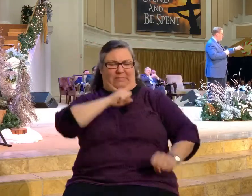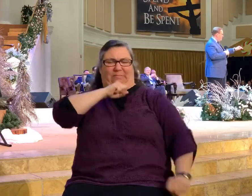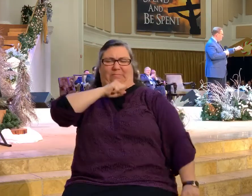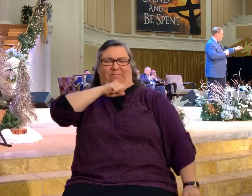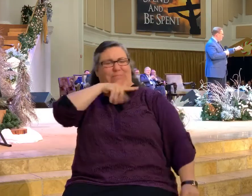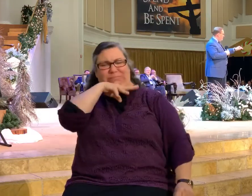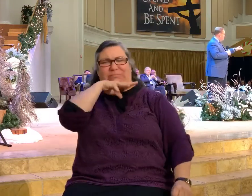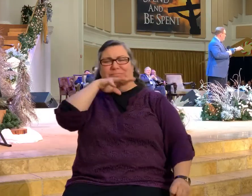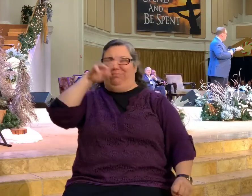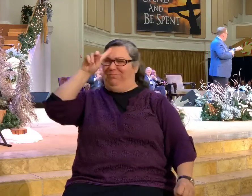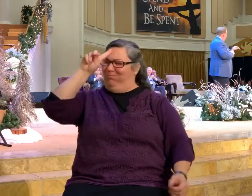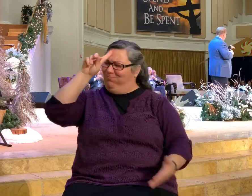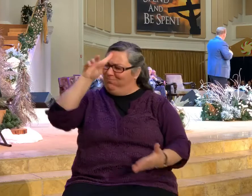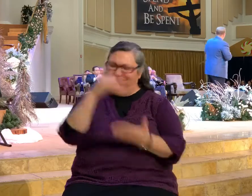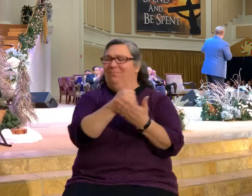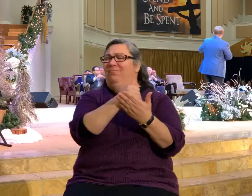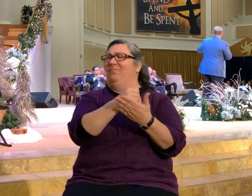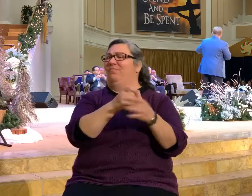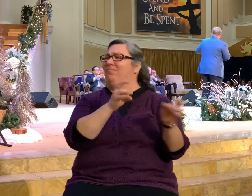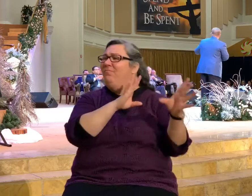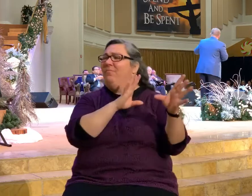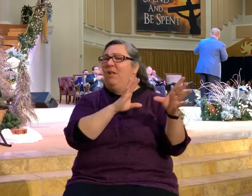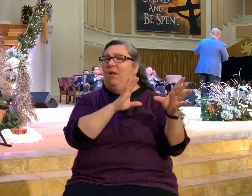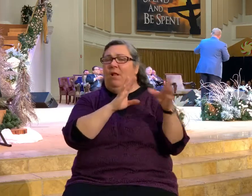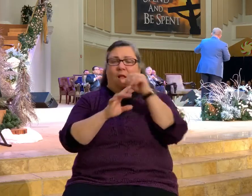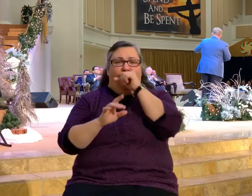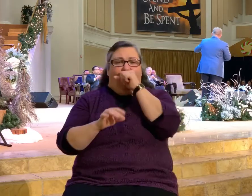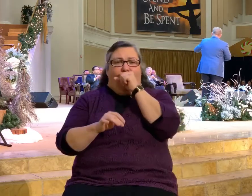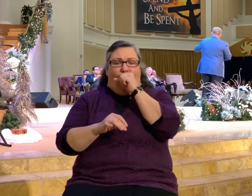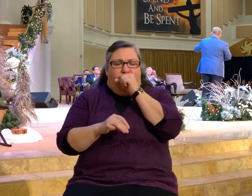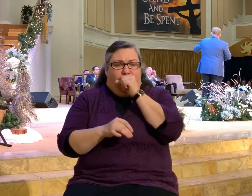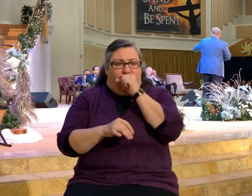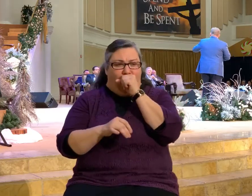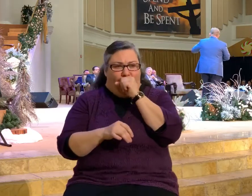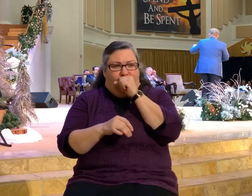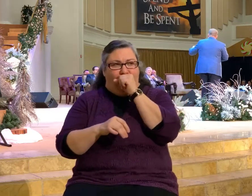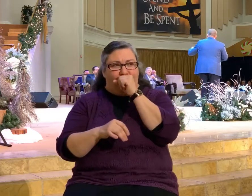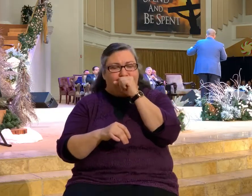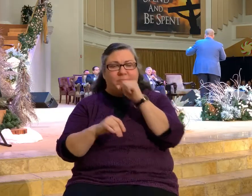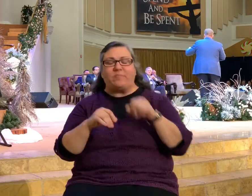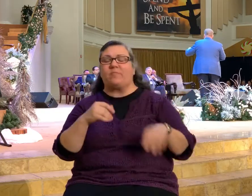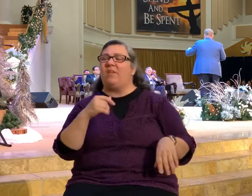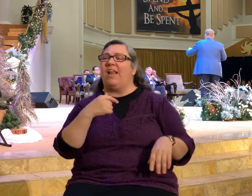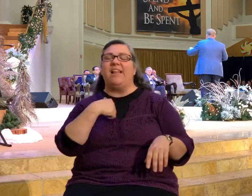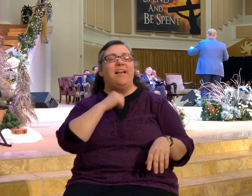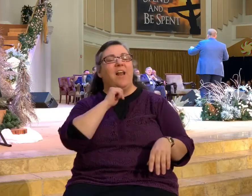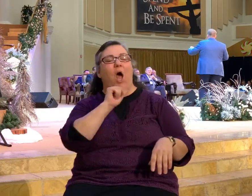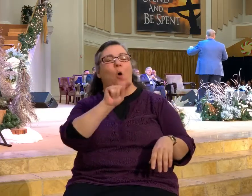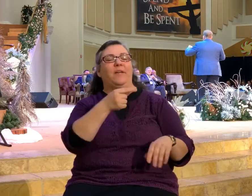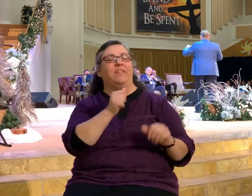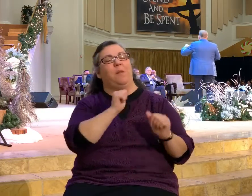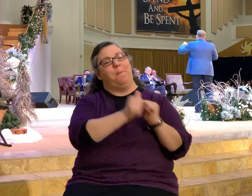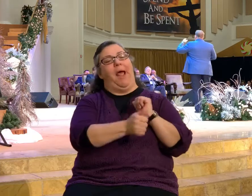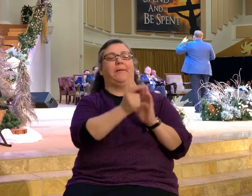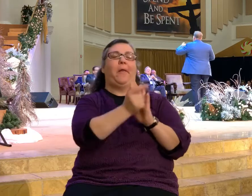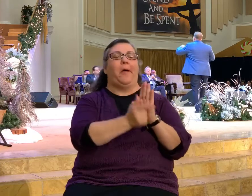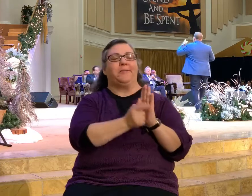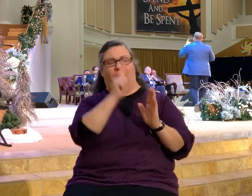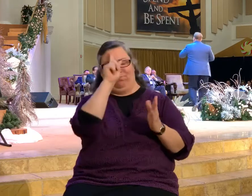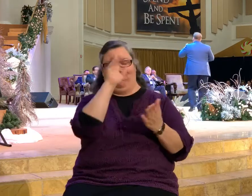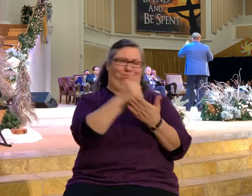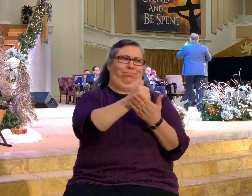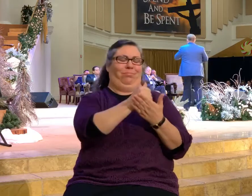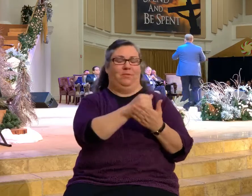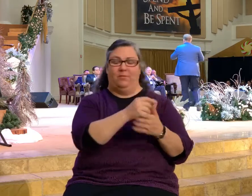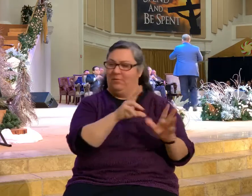Perversion. They didn't just pass perversion in the laws. Almost